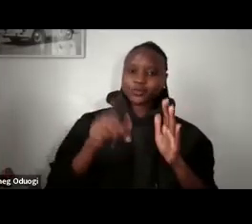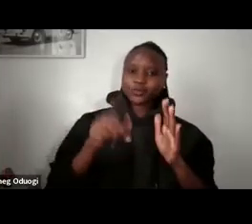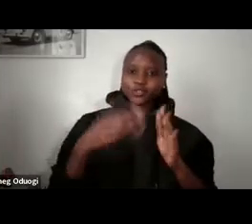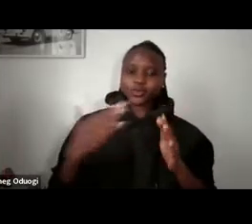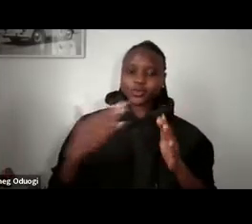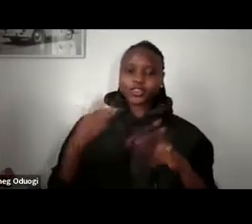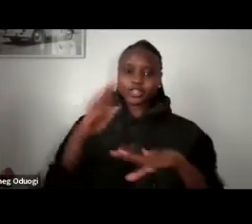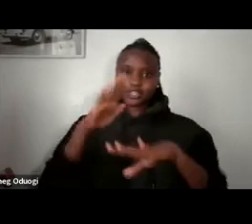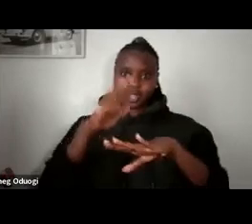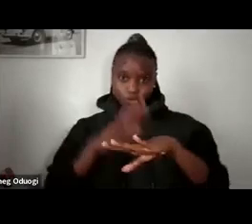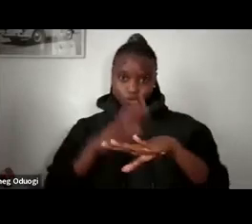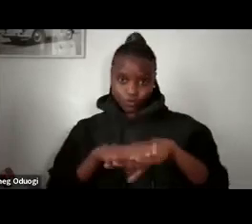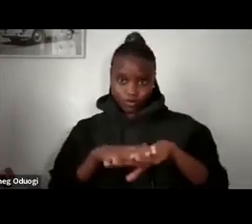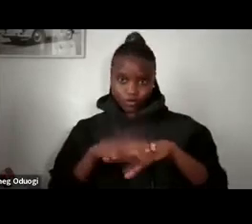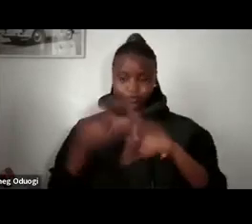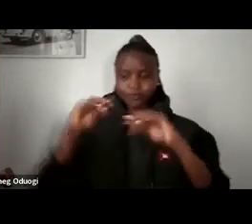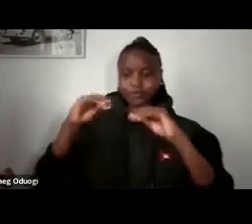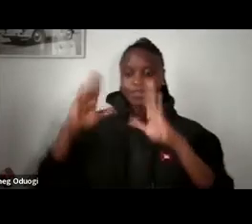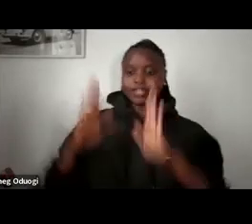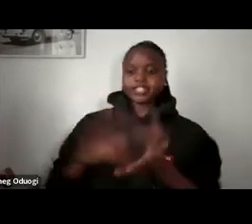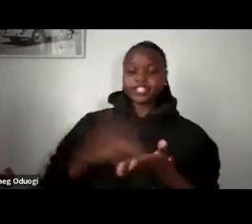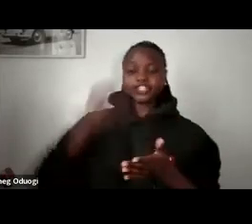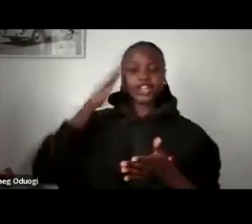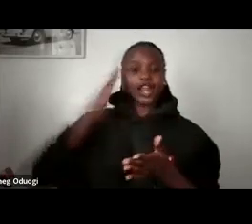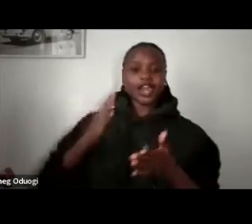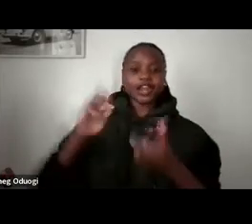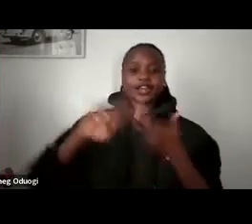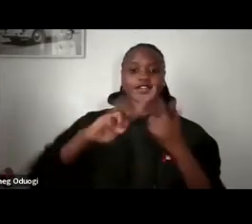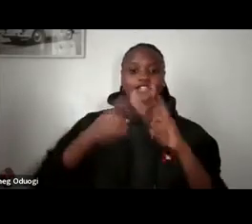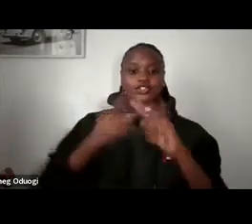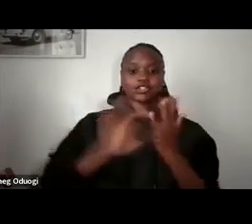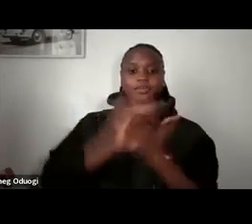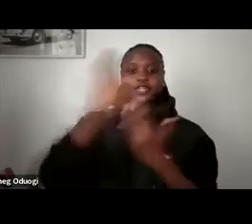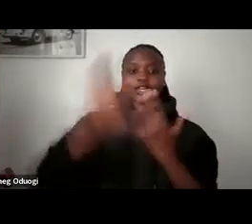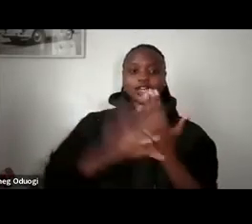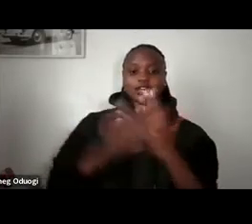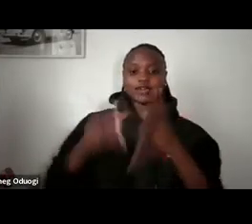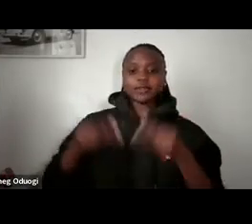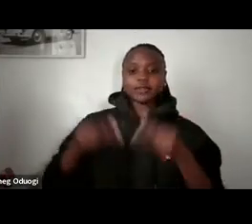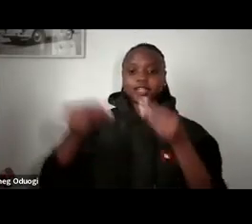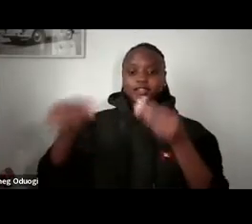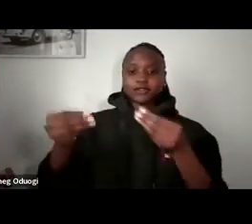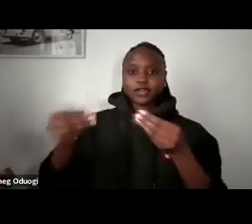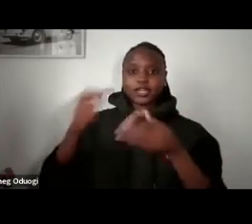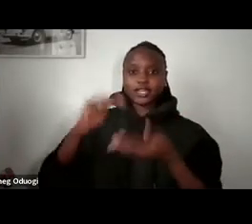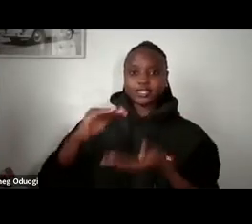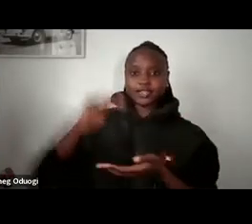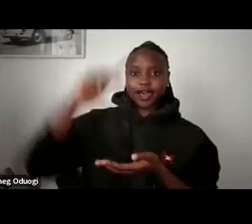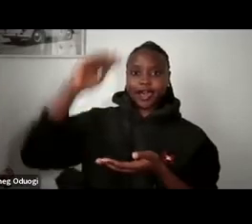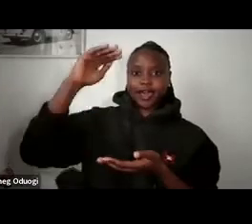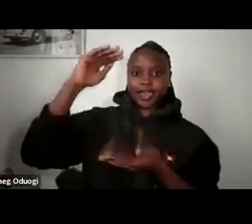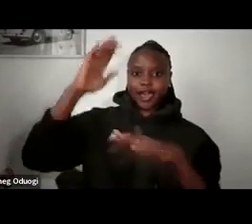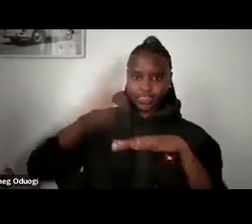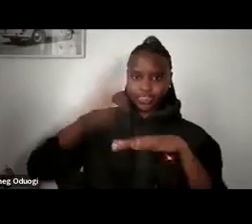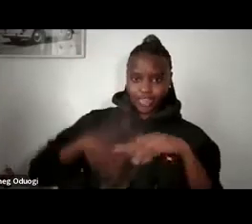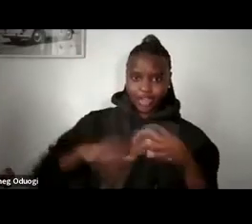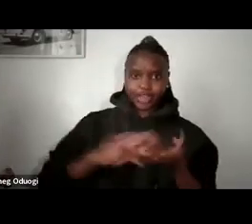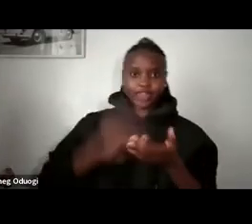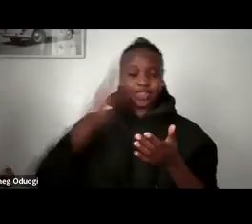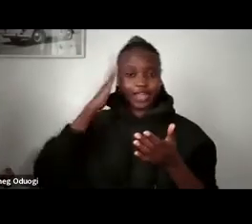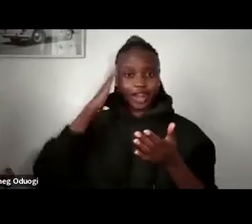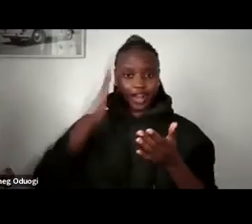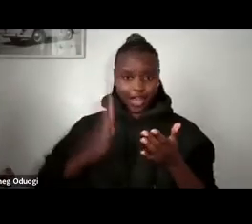the teacher-learner relationship in curriculum delivery is higher than the learner-technology relationship